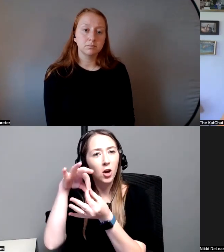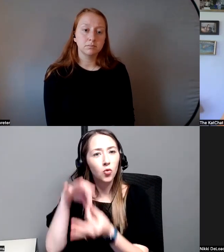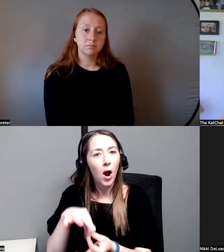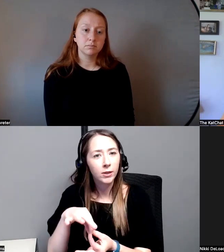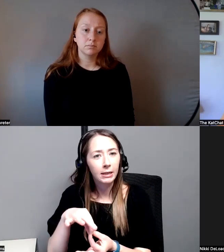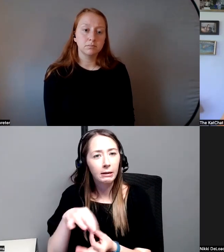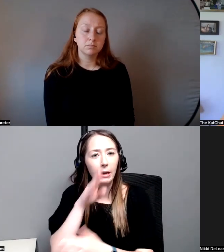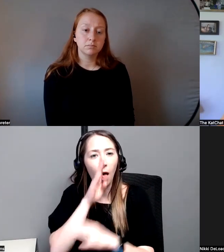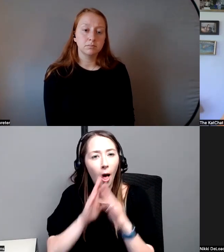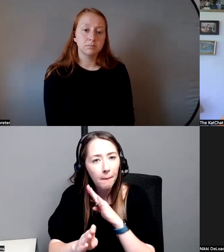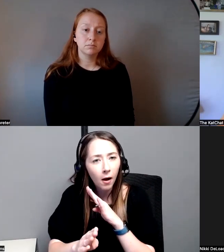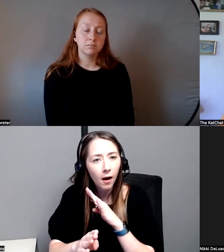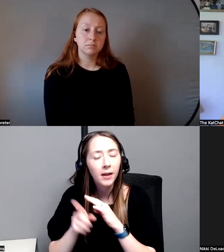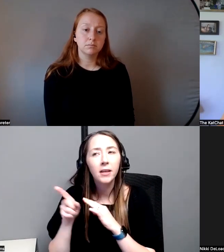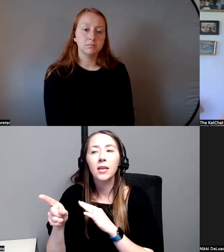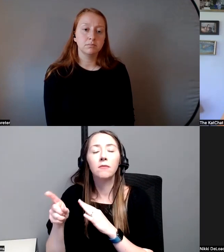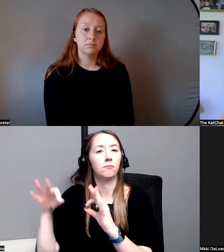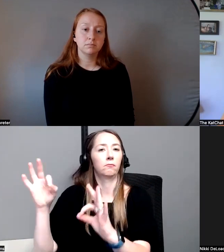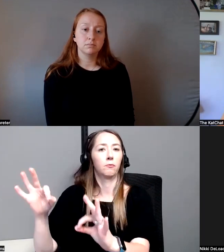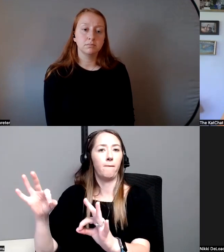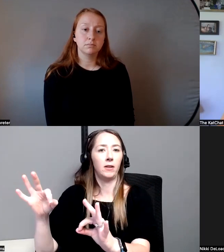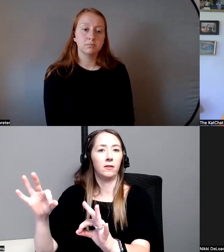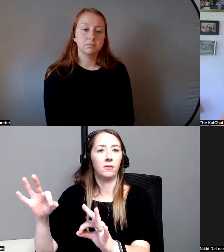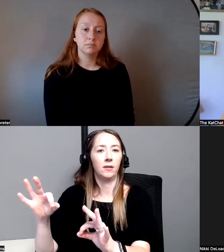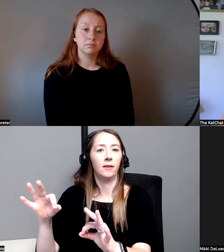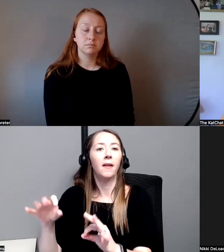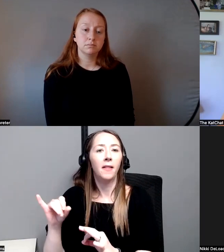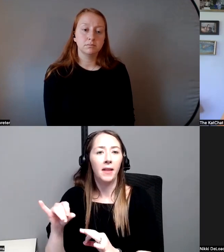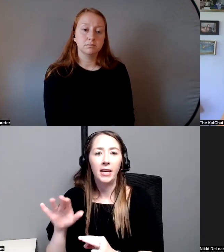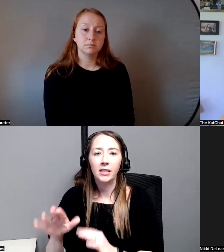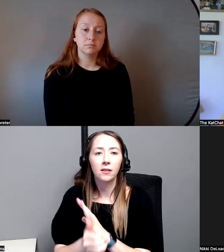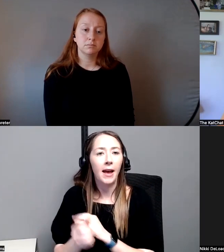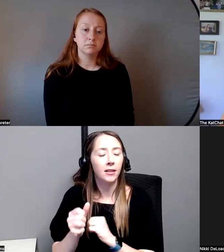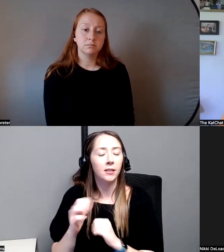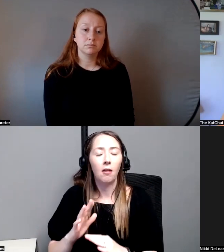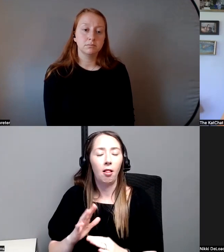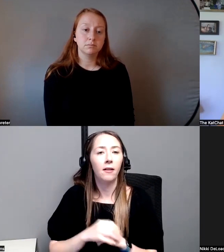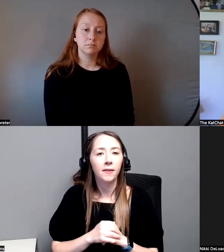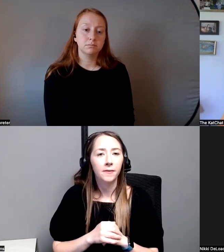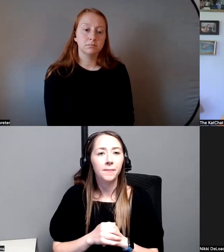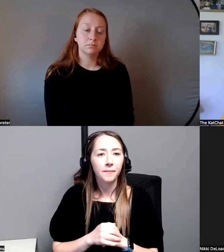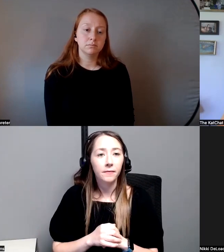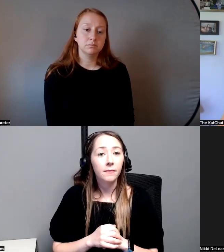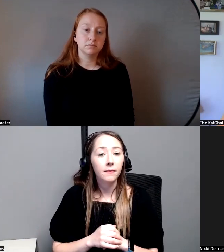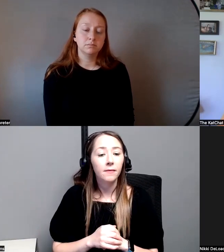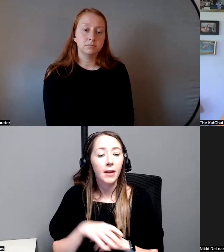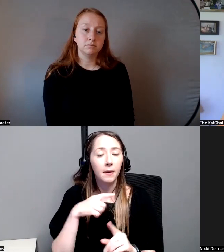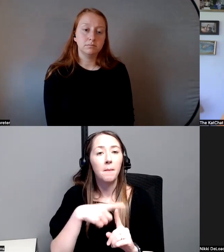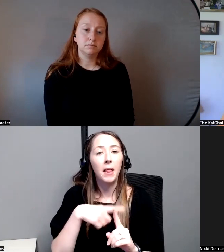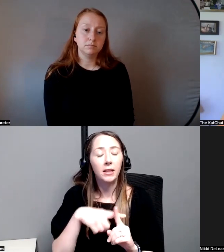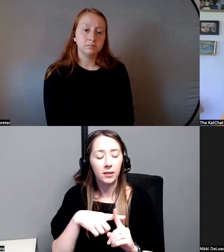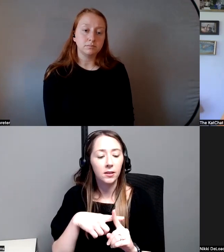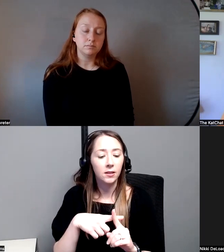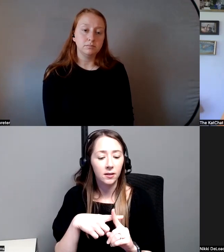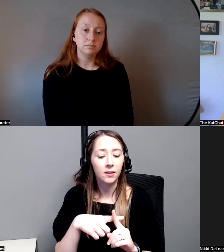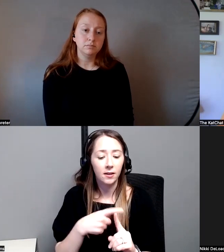he was just pitch perfect. He was perfect in that movie. And also, I will say,